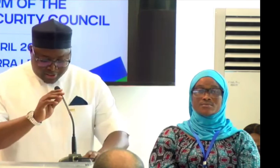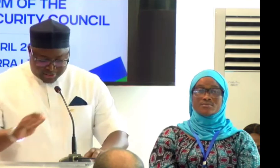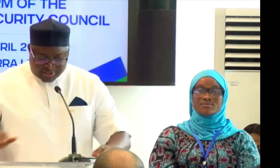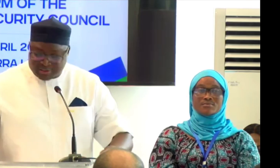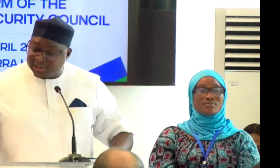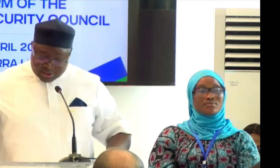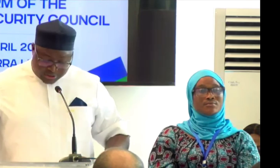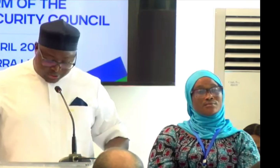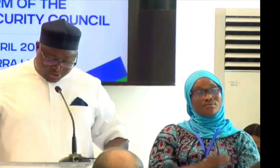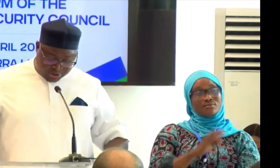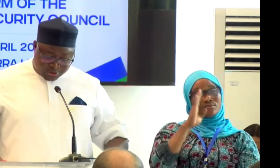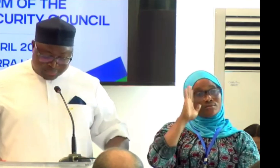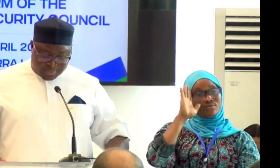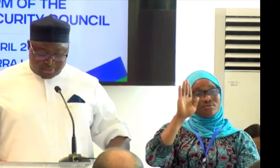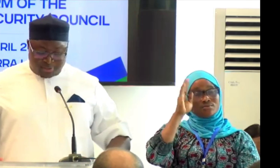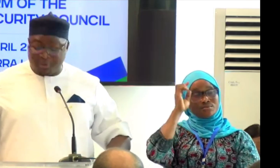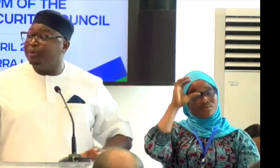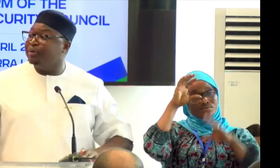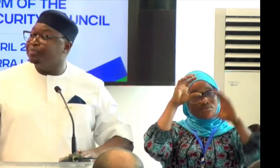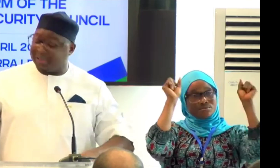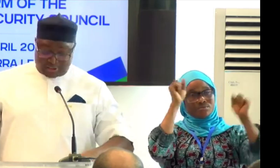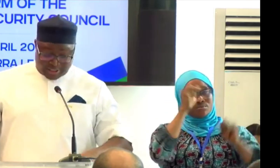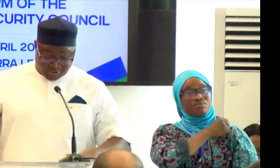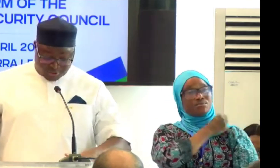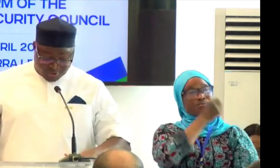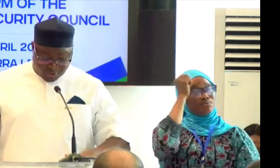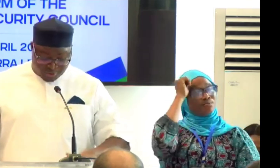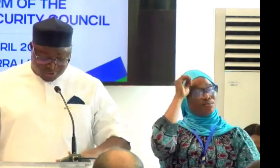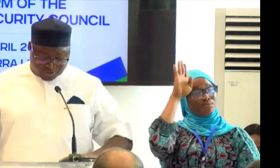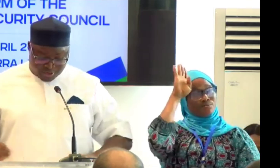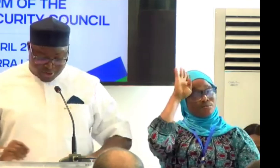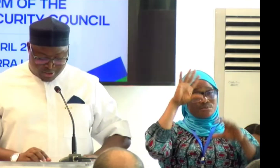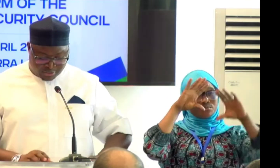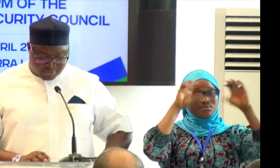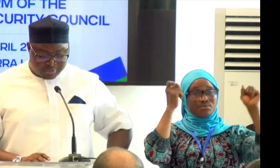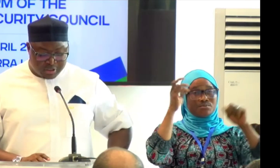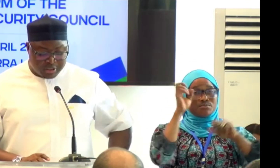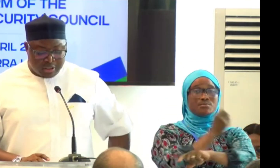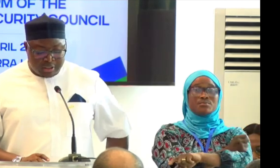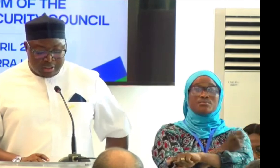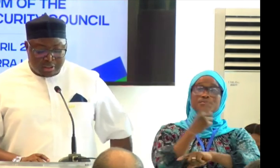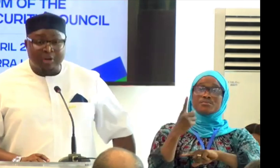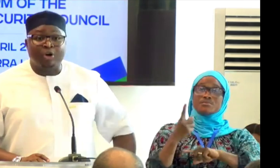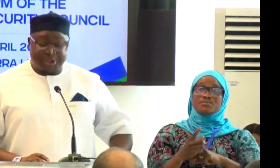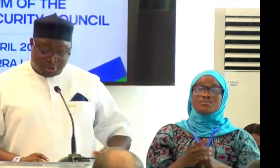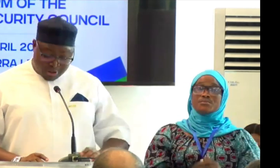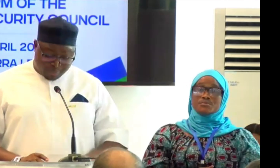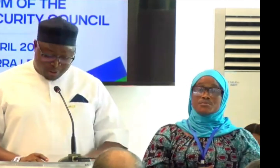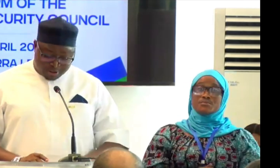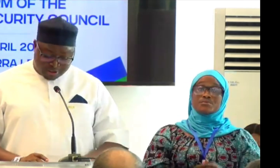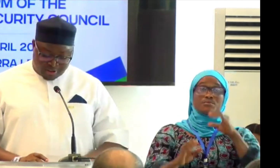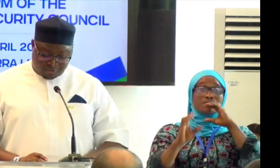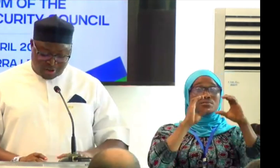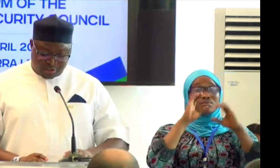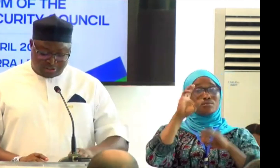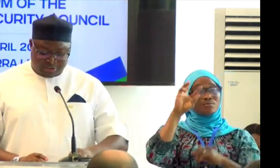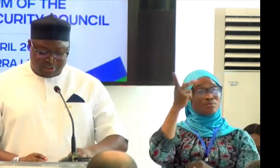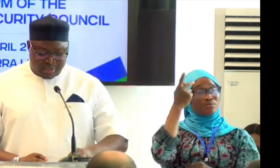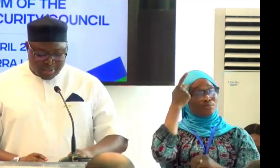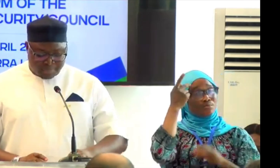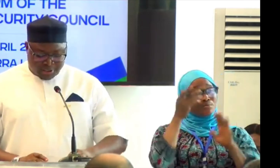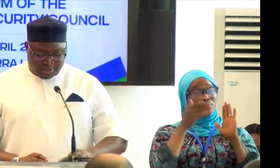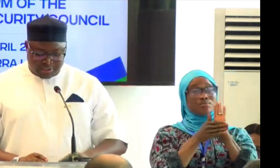Your Excellency, Dr. Julius Maada Bio, President of the Republic of Sierra Leone, Commissioner of Political